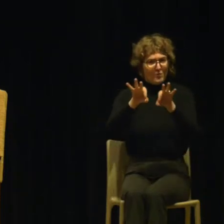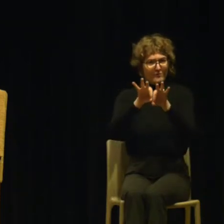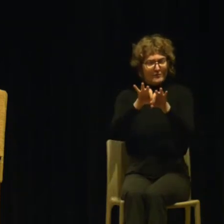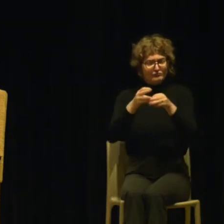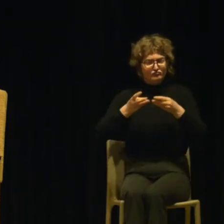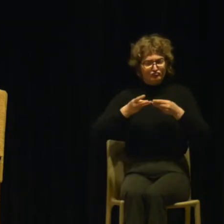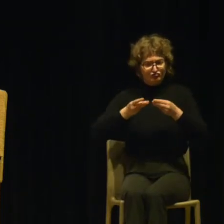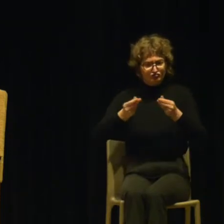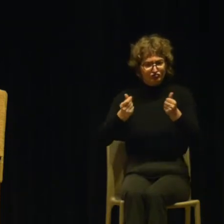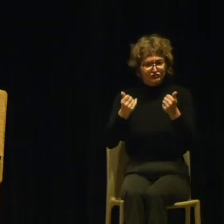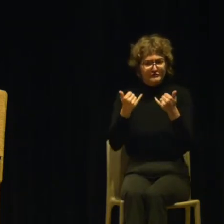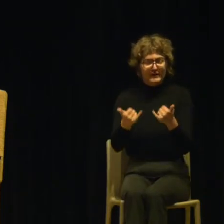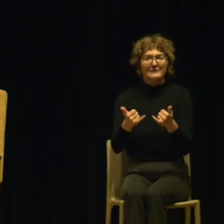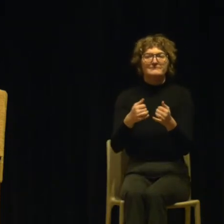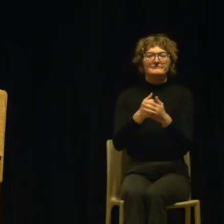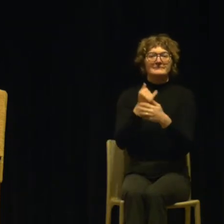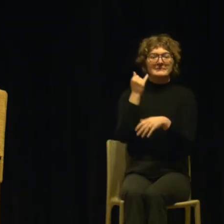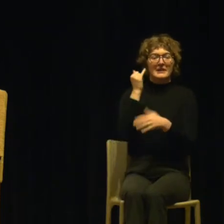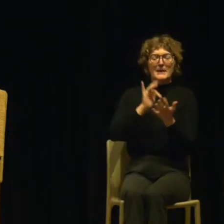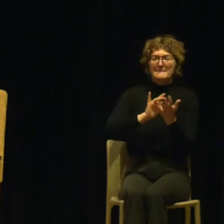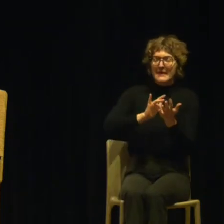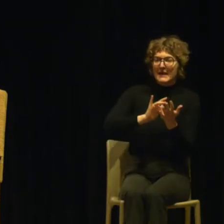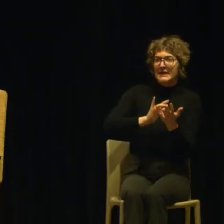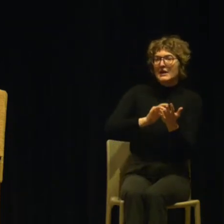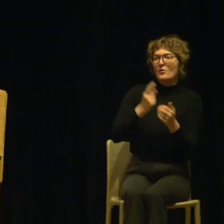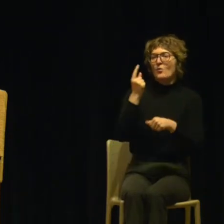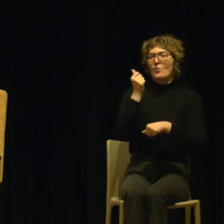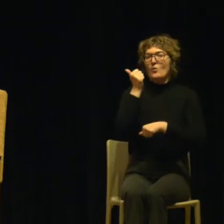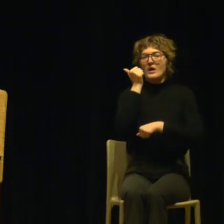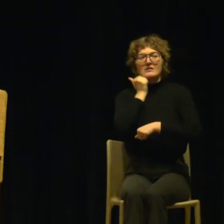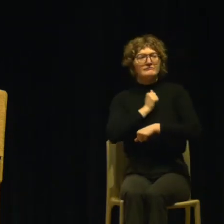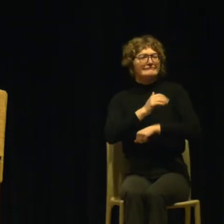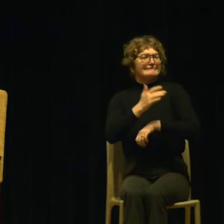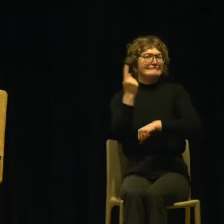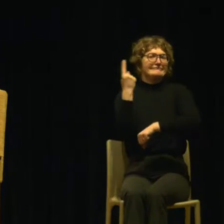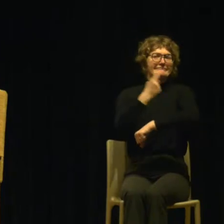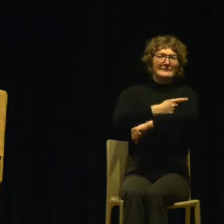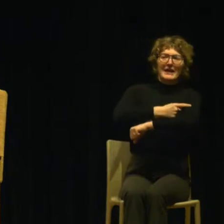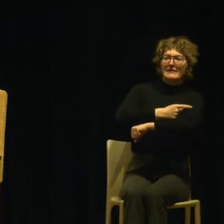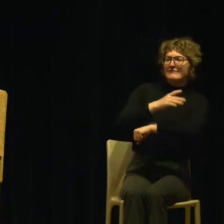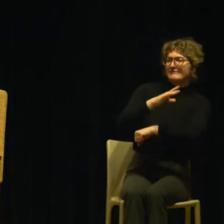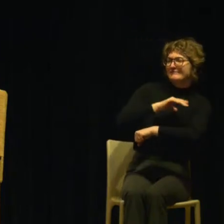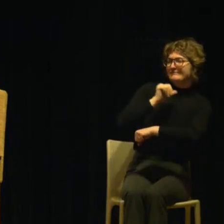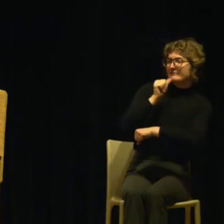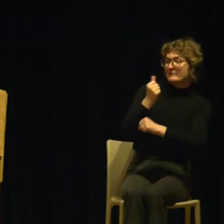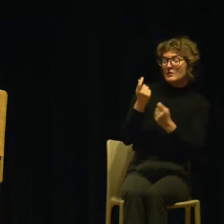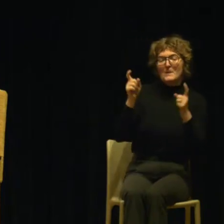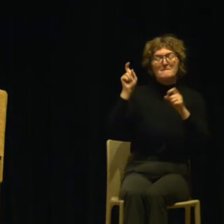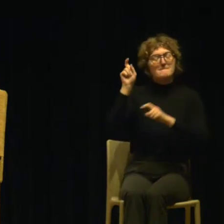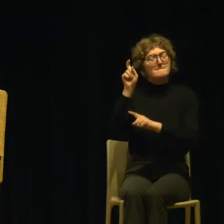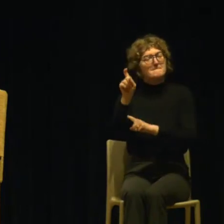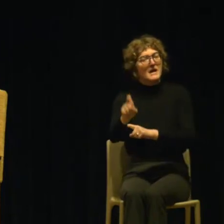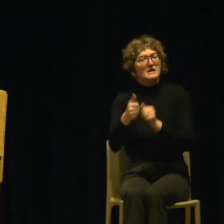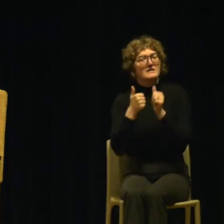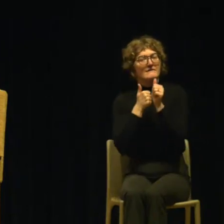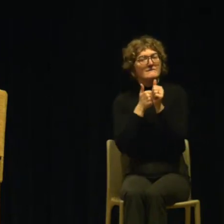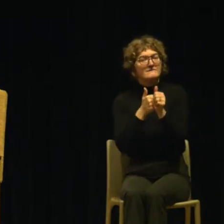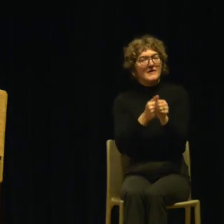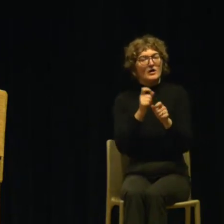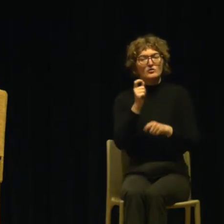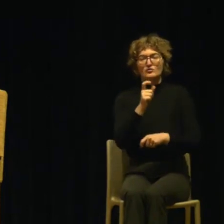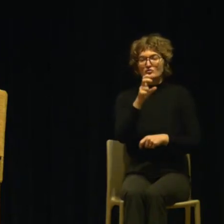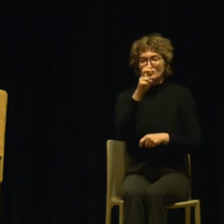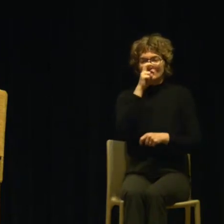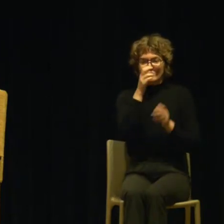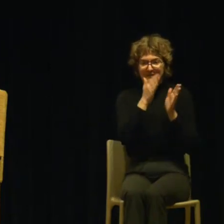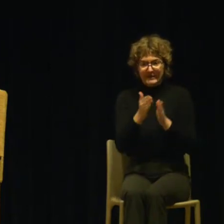treat them. You can't take your medication one day and save it for another day. It's vitally important because there's a reason why we